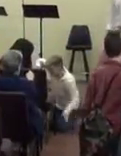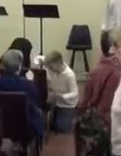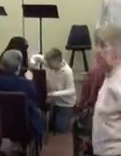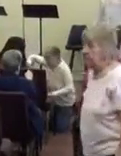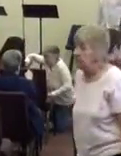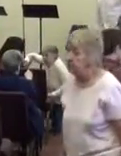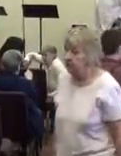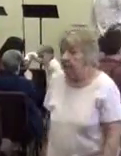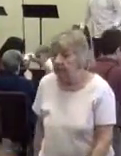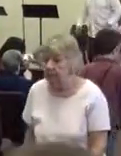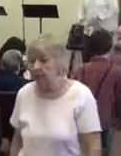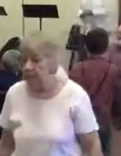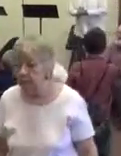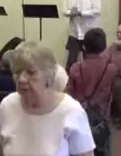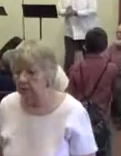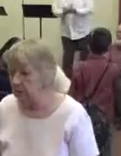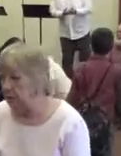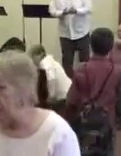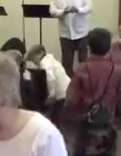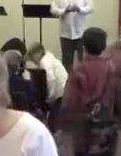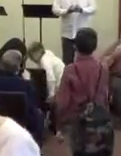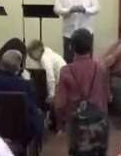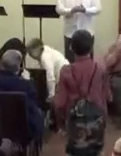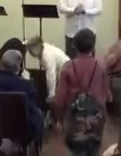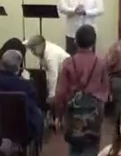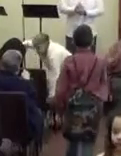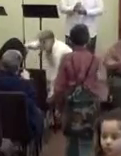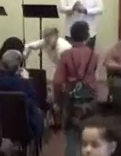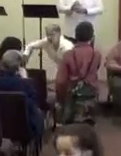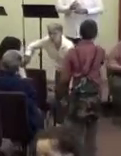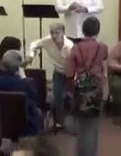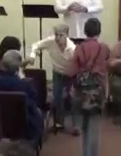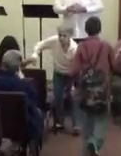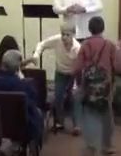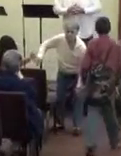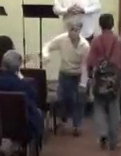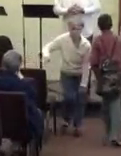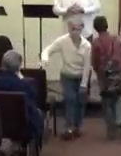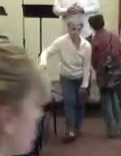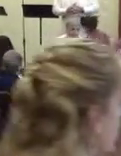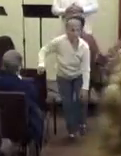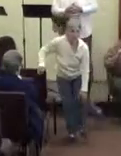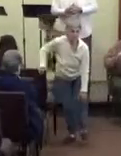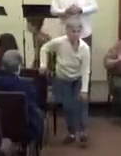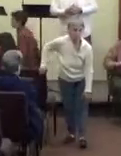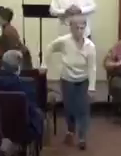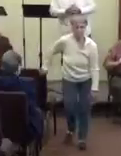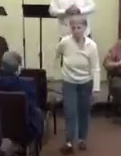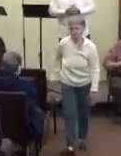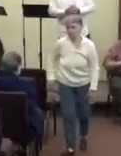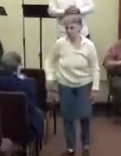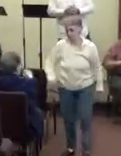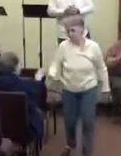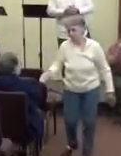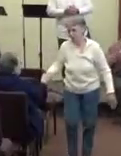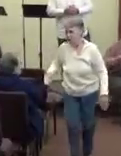y'all. Rob and Melissa, they made it down there yesterday, I think, and they said it's hot and sunny